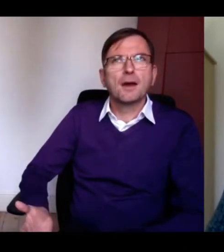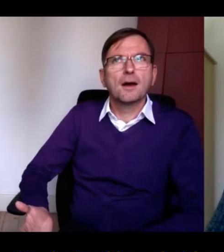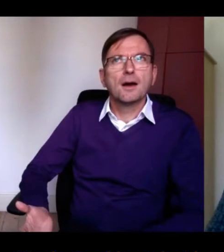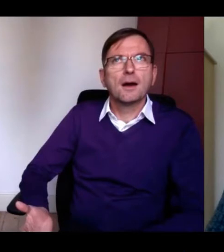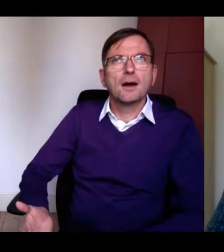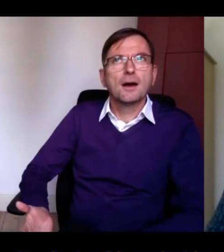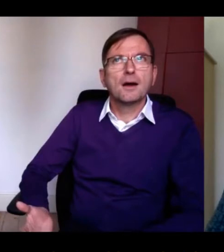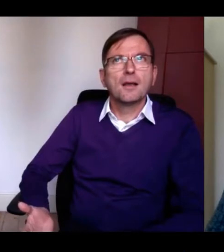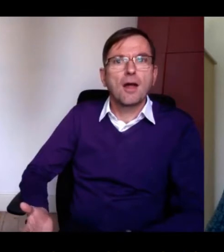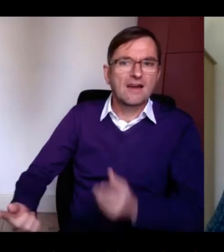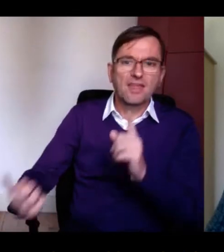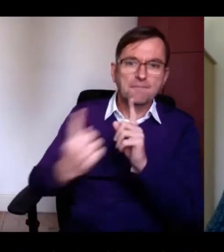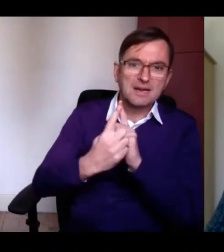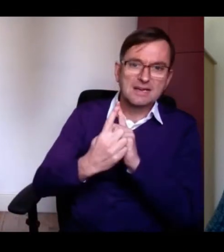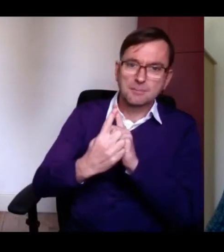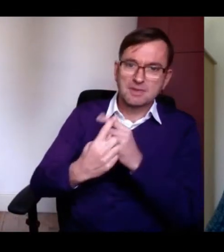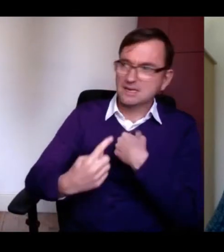I'm just asking him what he wants. Yeah.